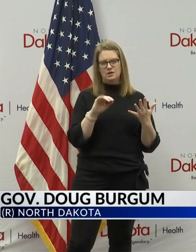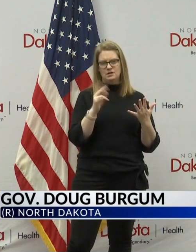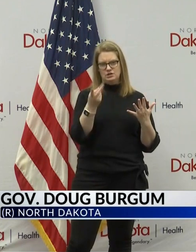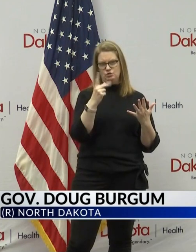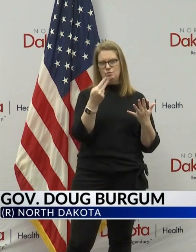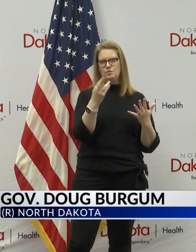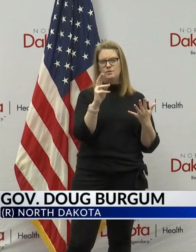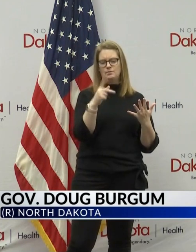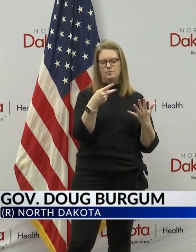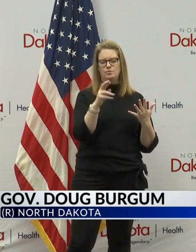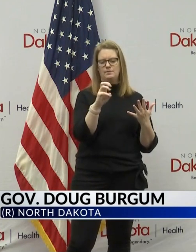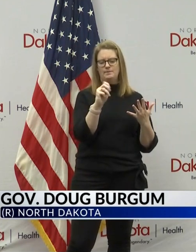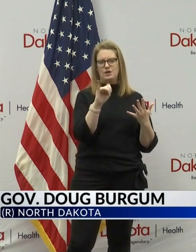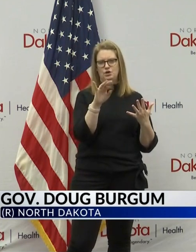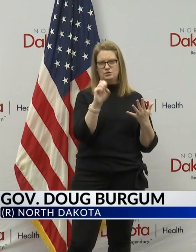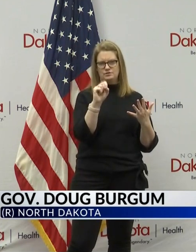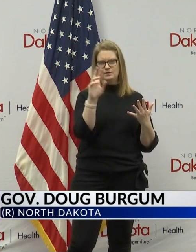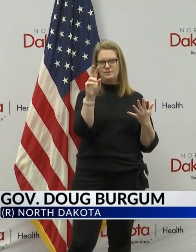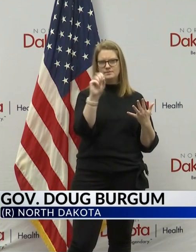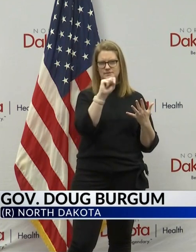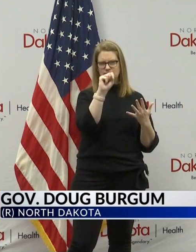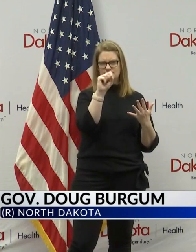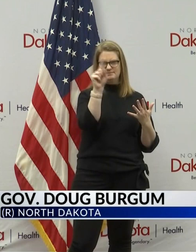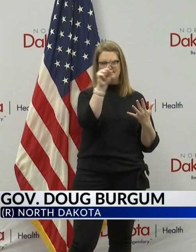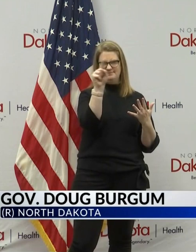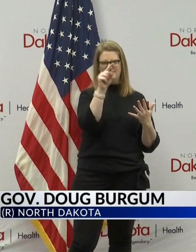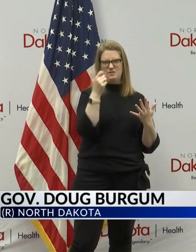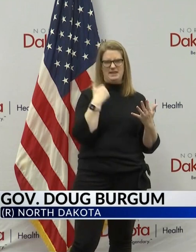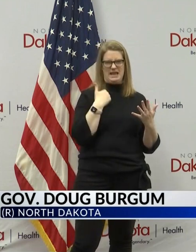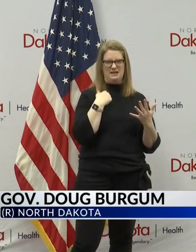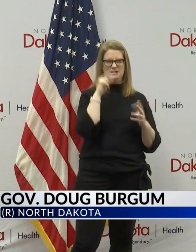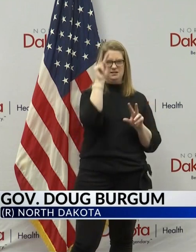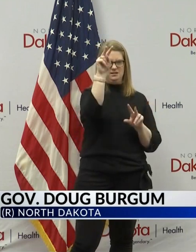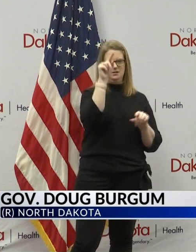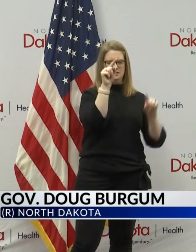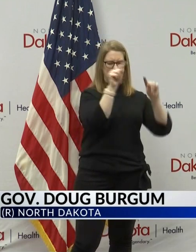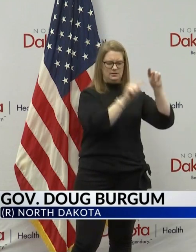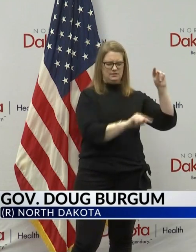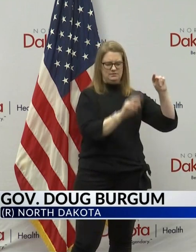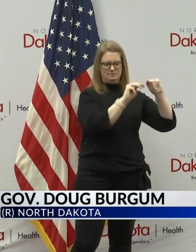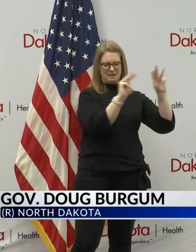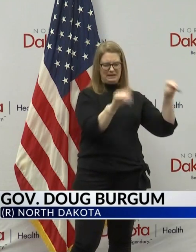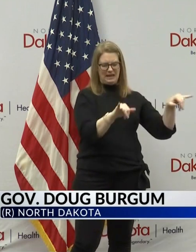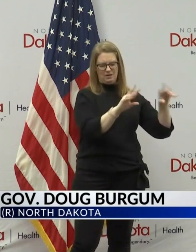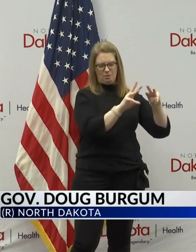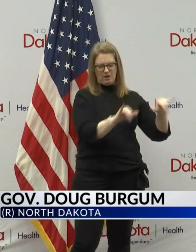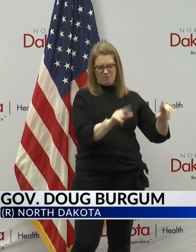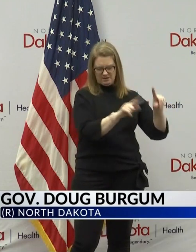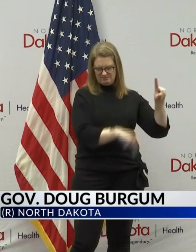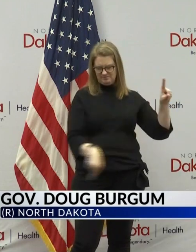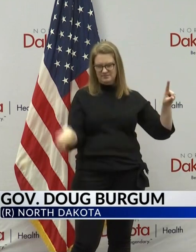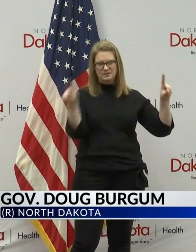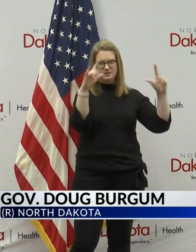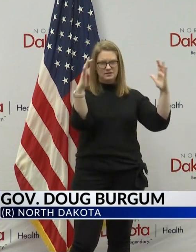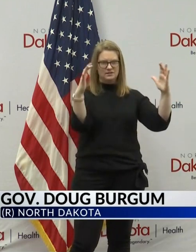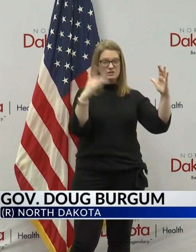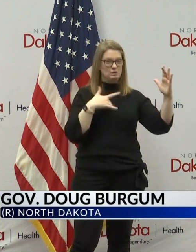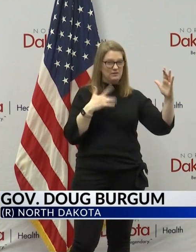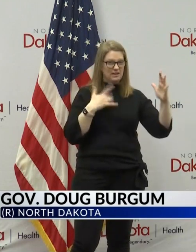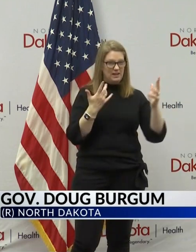Manitoba. I don't think anybody in this region, the Upper Great Plains, thinks that it's behind